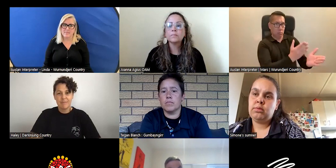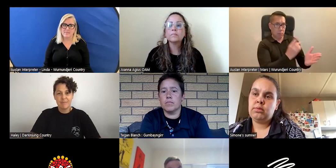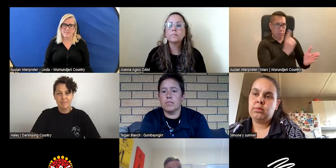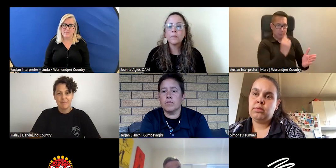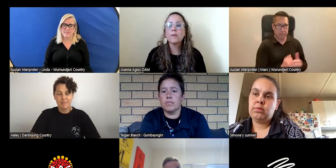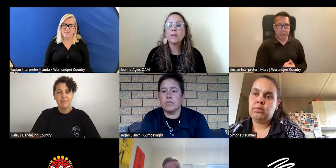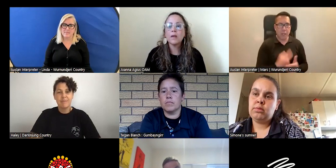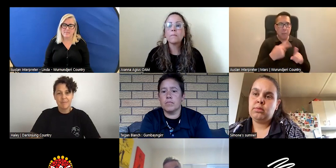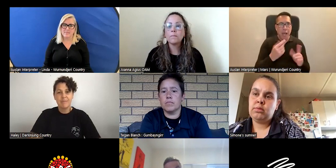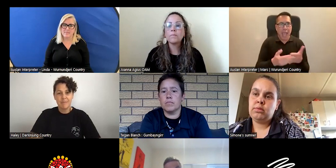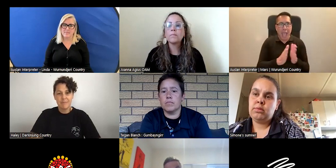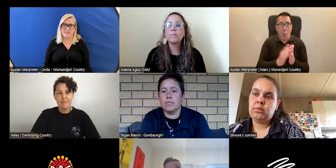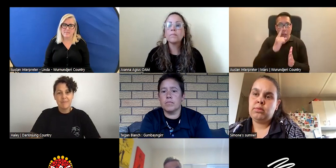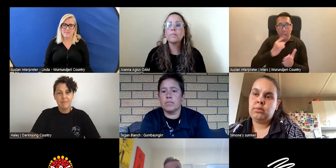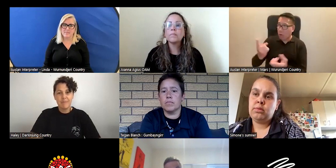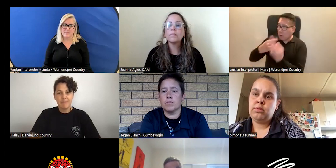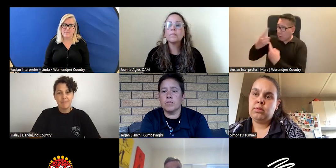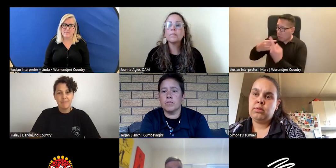engage and give feedback to the government